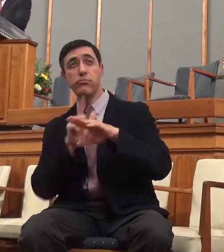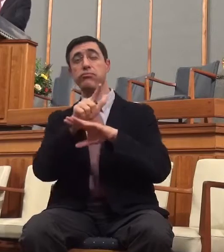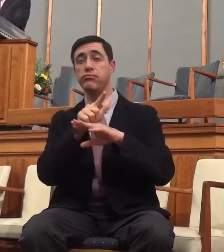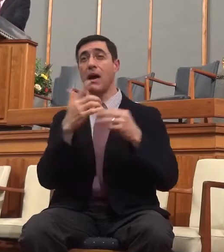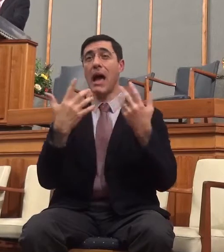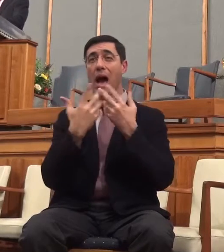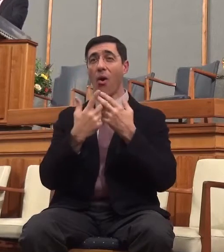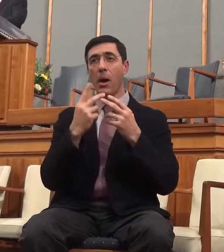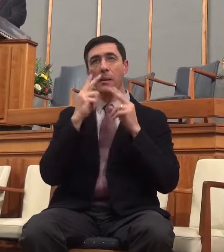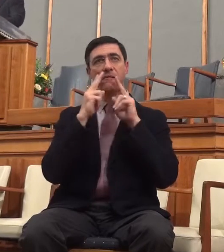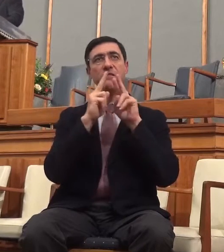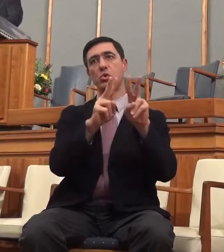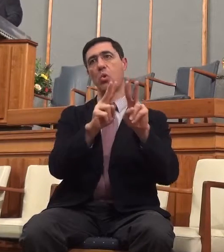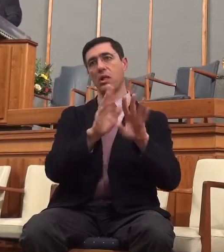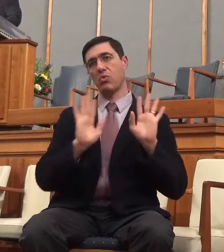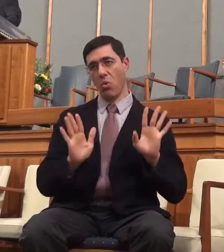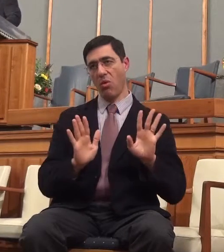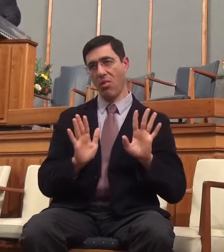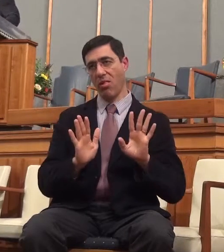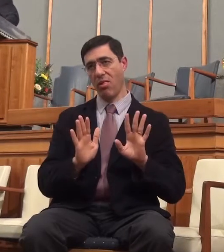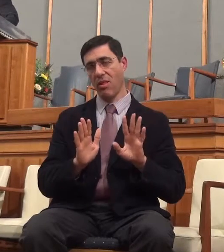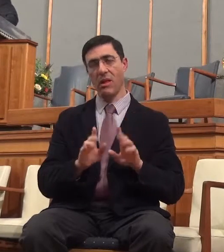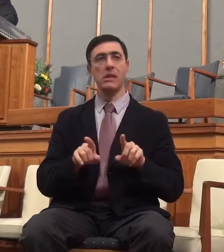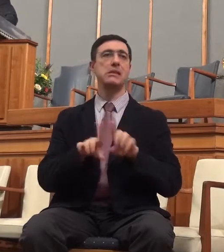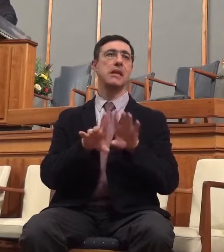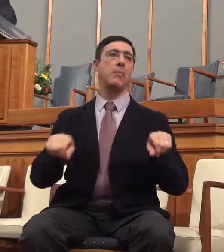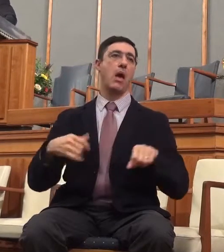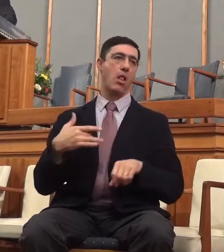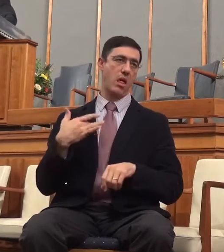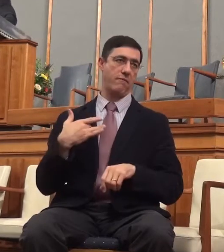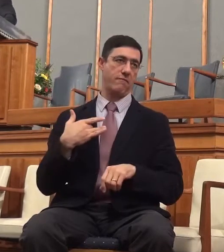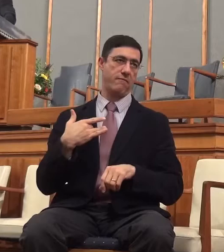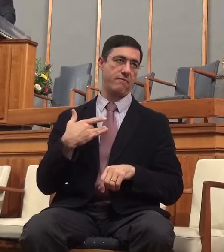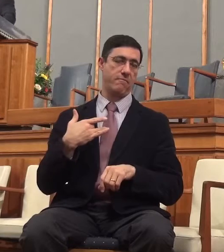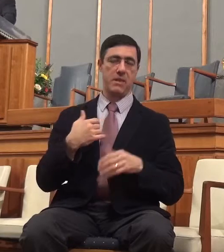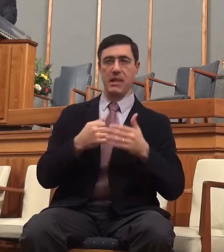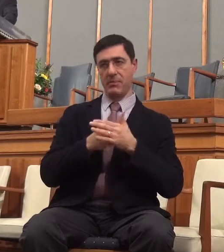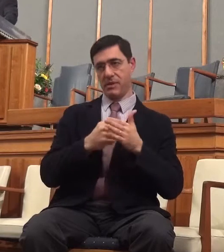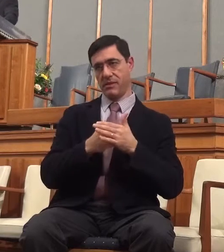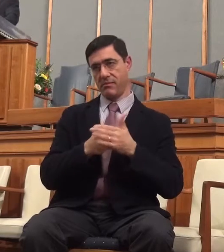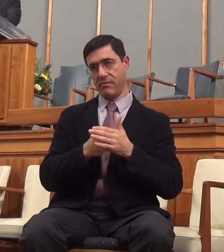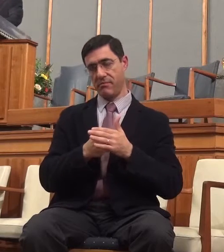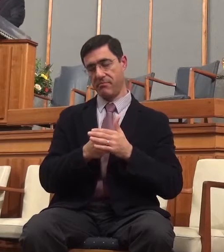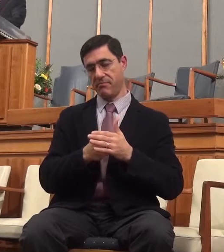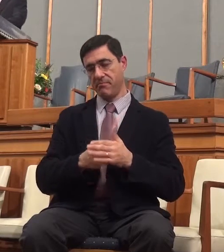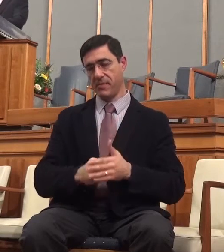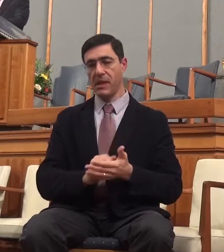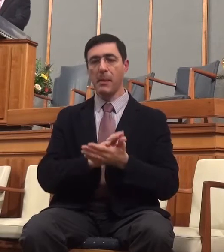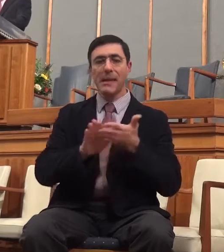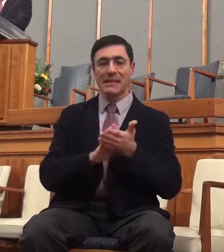die, you are so handicapped and limited and restricted in your life. No